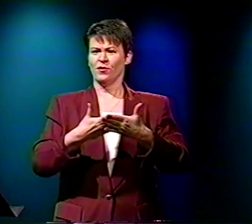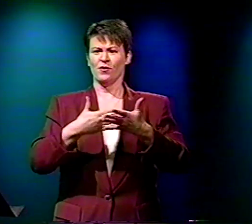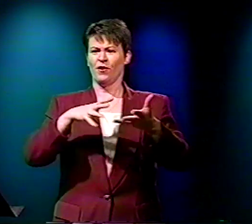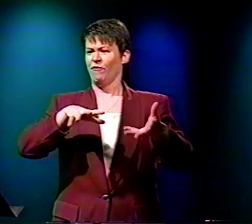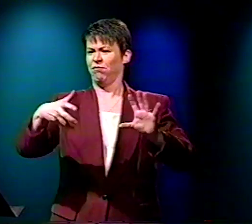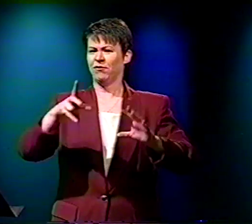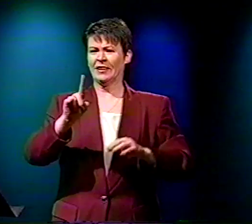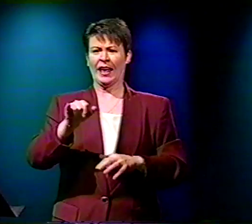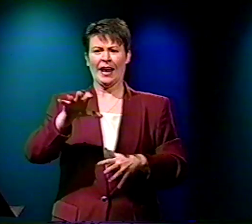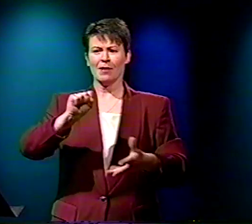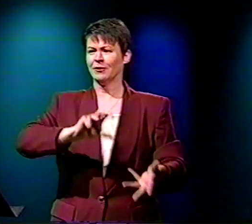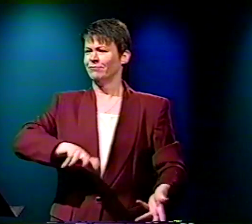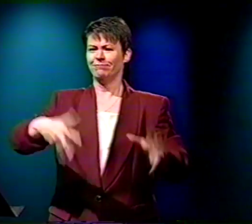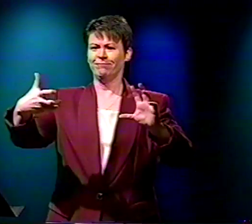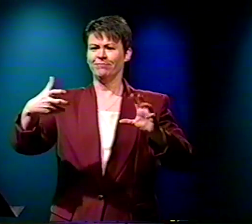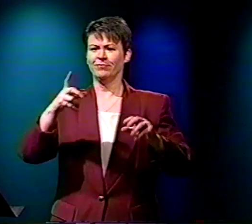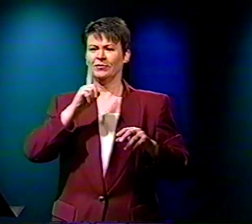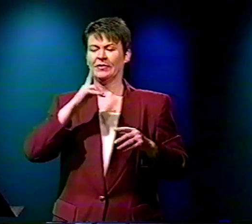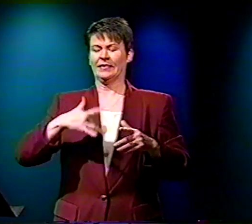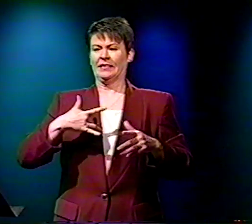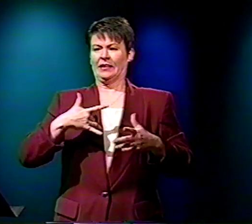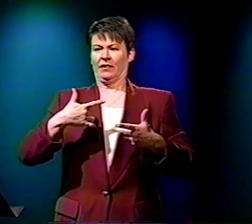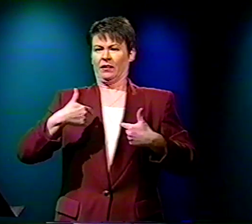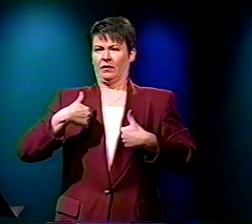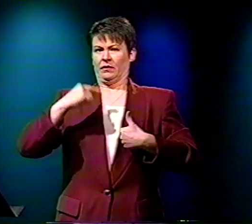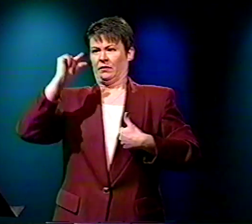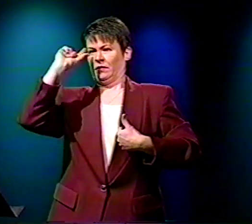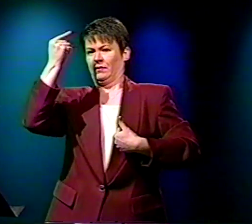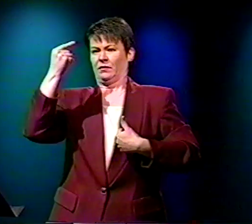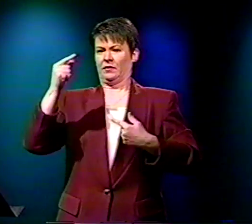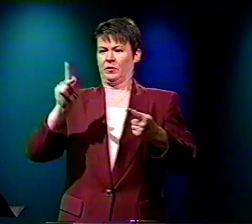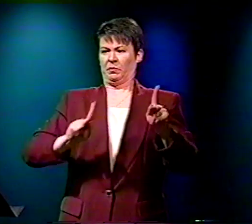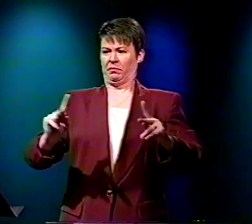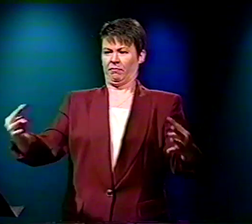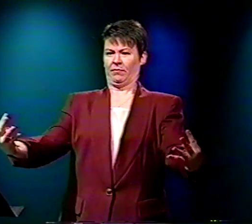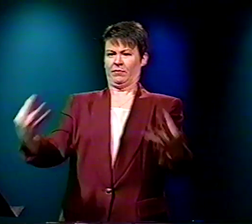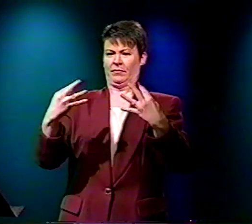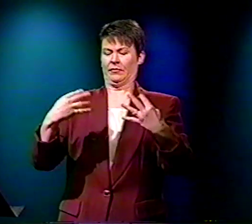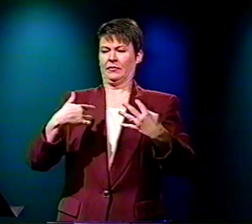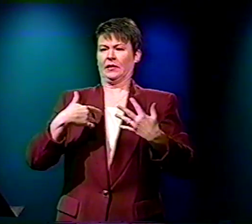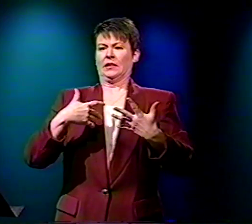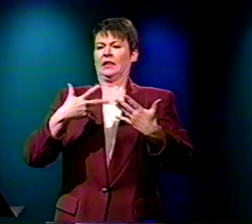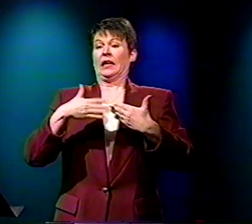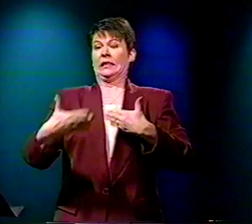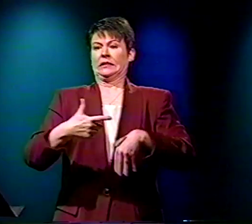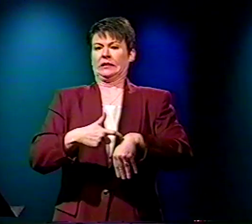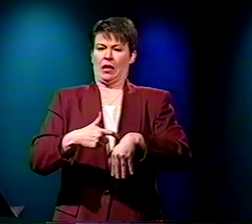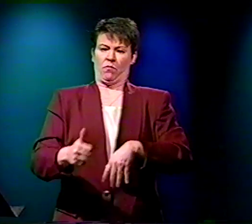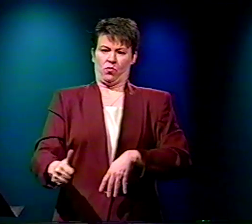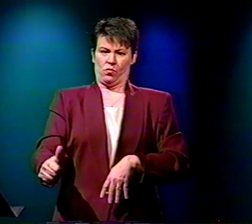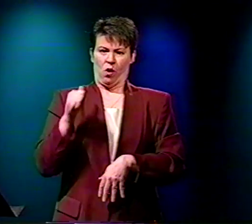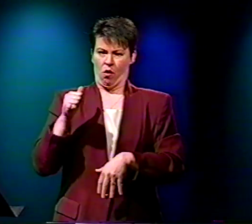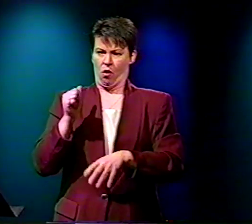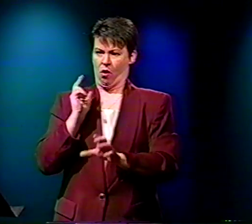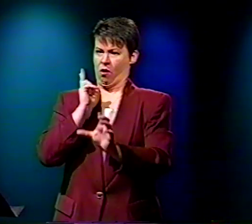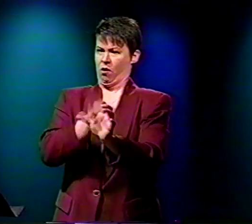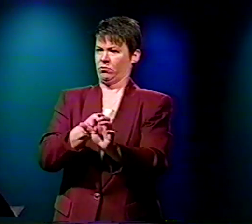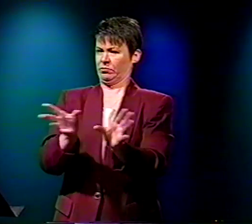the interpreter will understand me. And that totally throws the ability of the person to speak naturally, and it messes up the dynamics of the